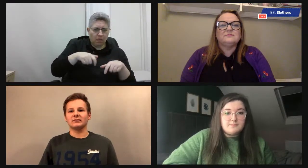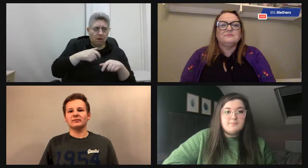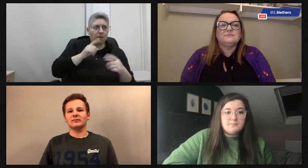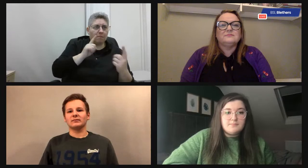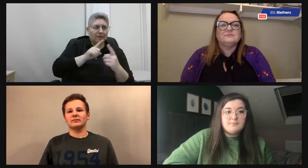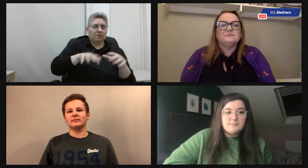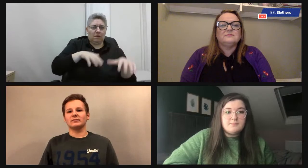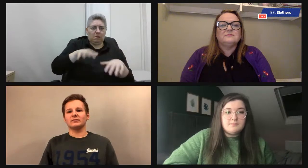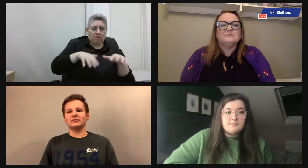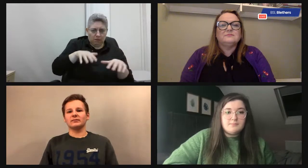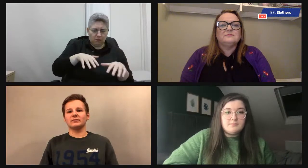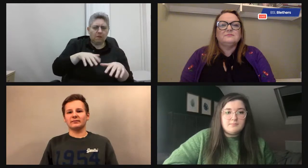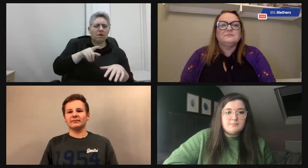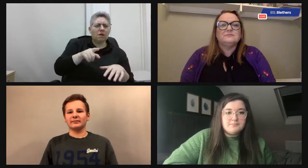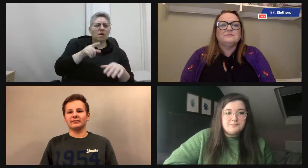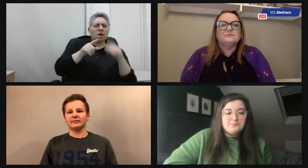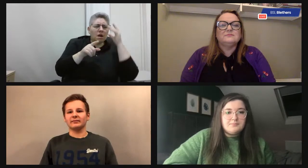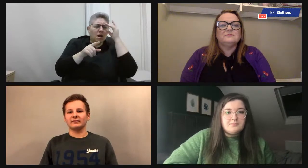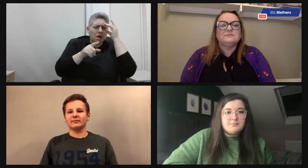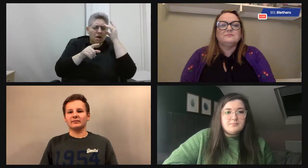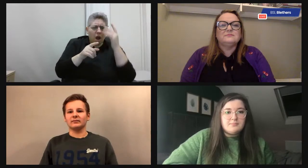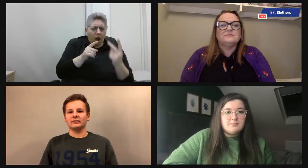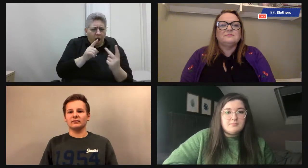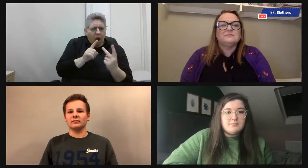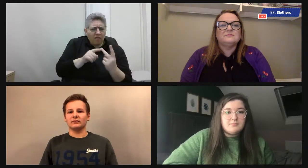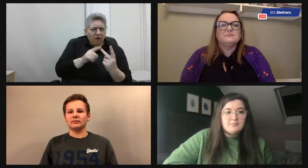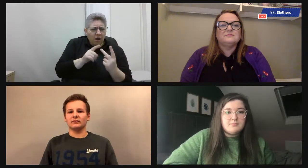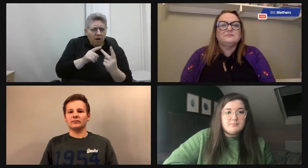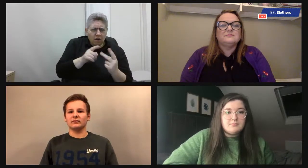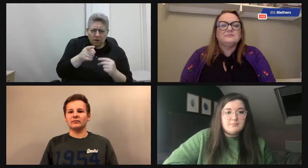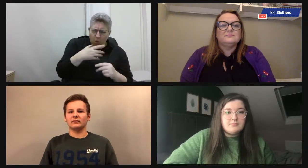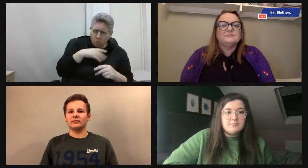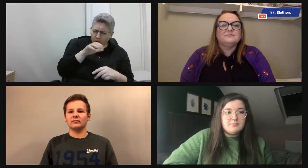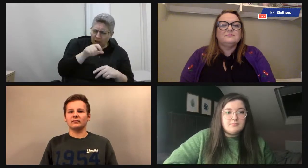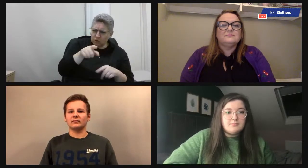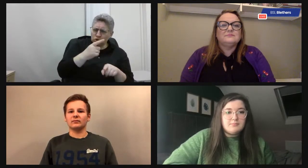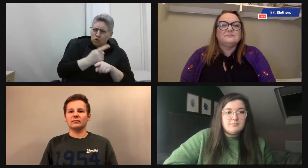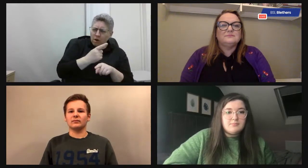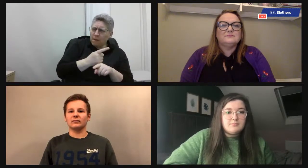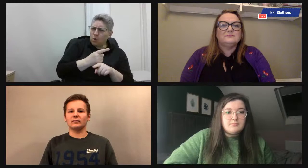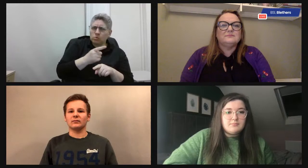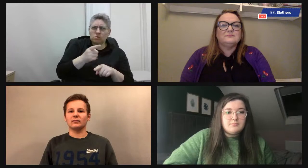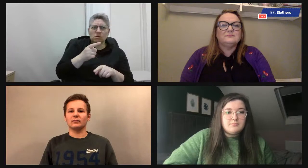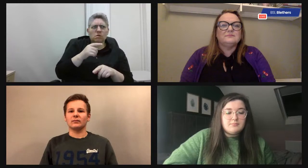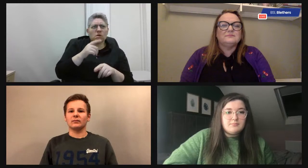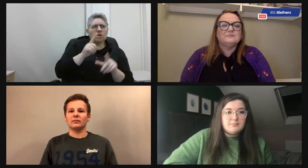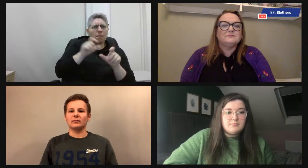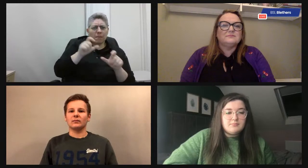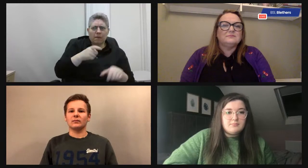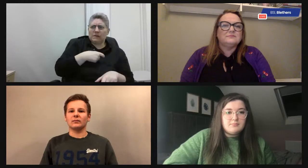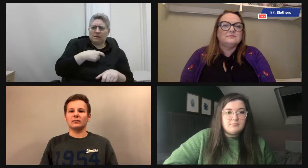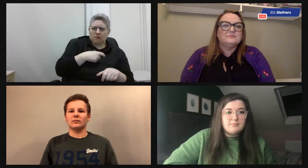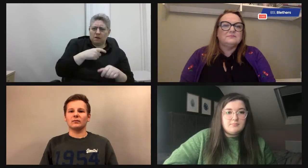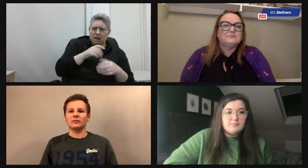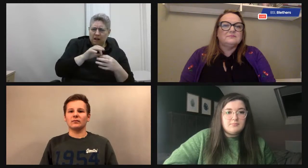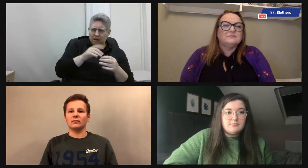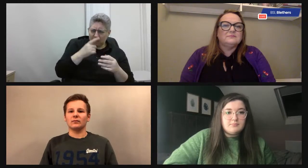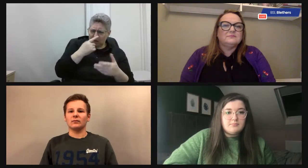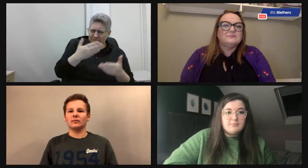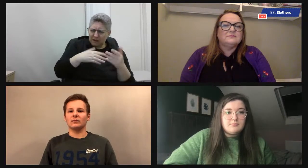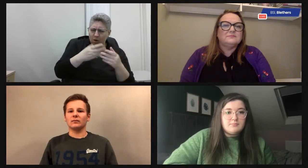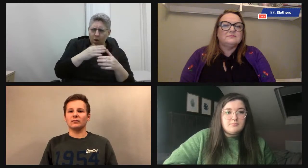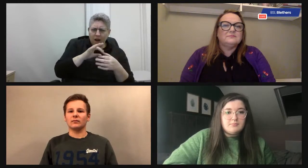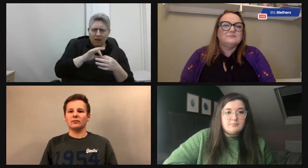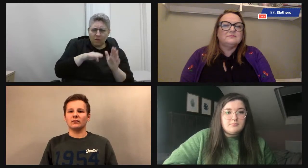your mental health. Also, the amount of time that you're online, texting and being on Instagram and so on. But